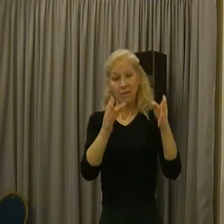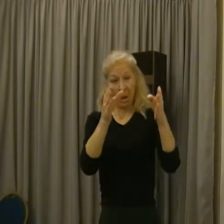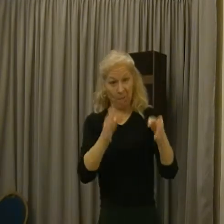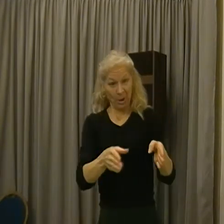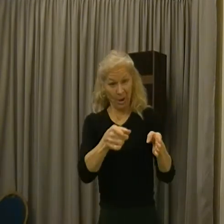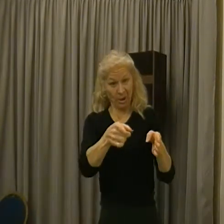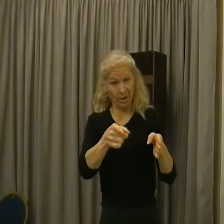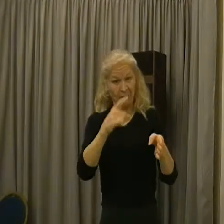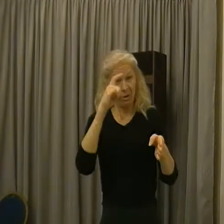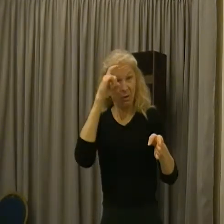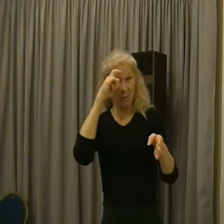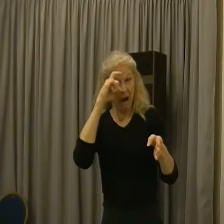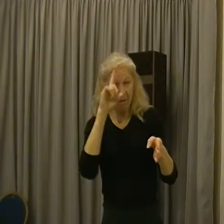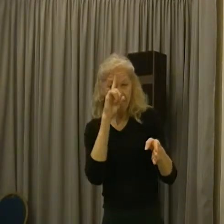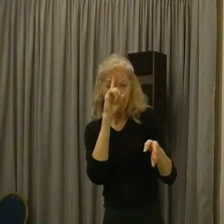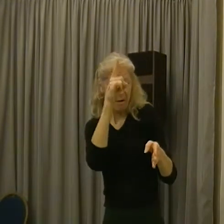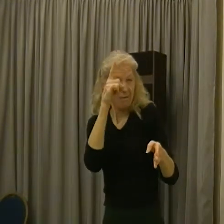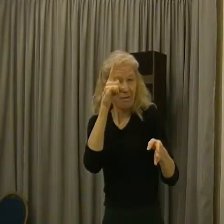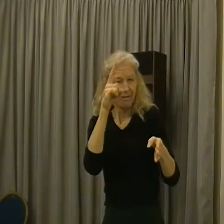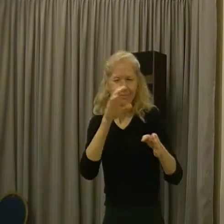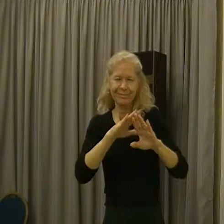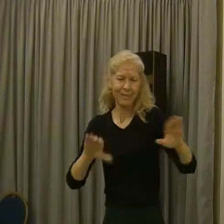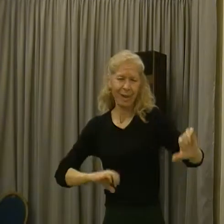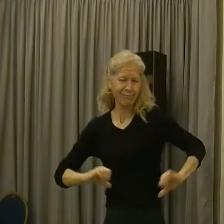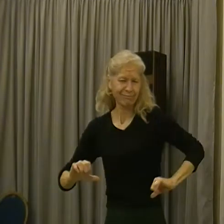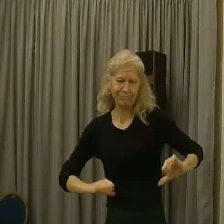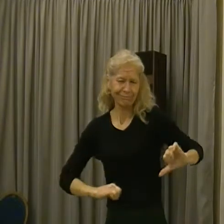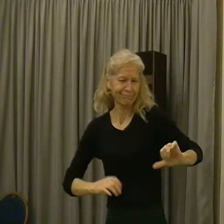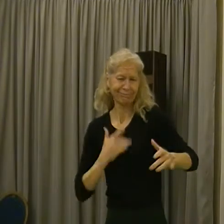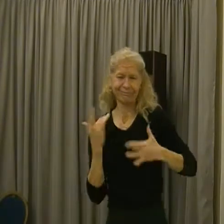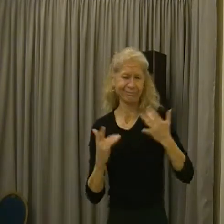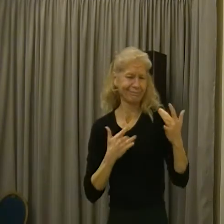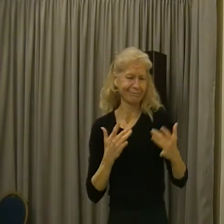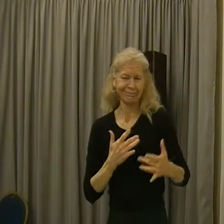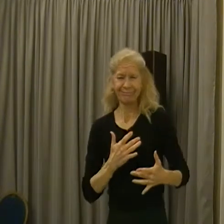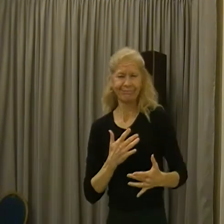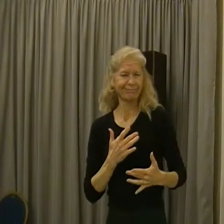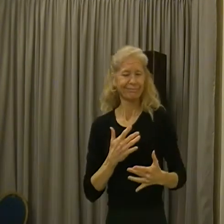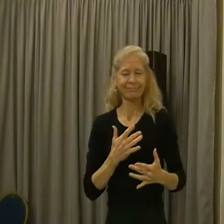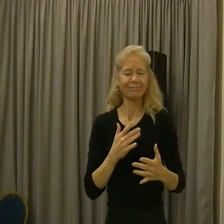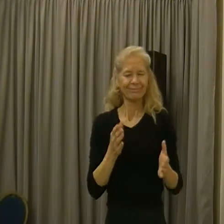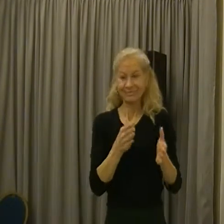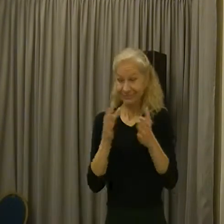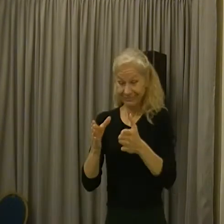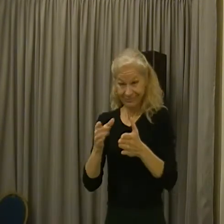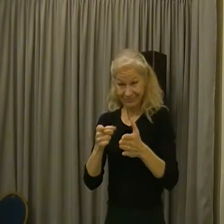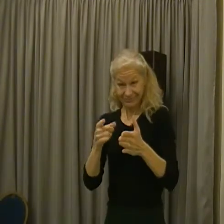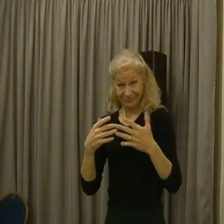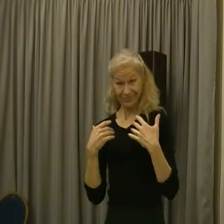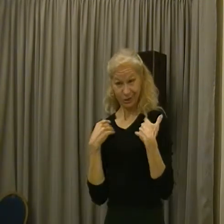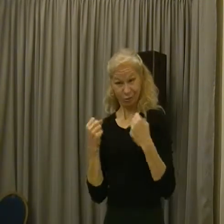The strong man is not to glory in his might. And the rich man is not to glory in his